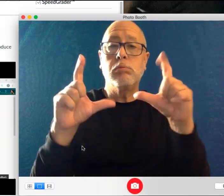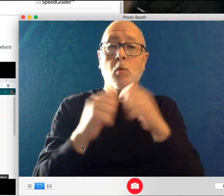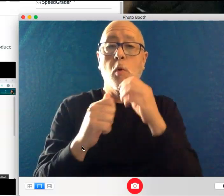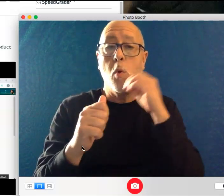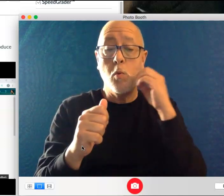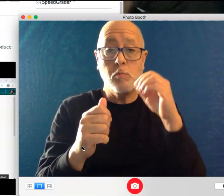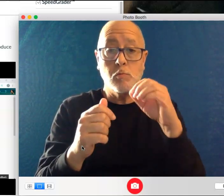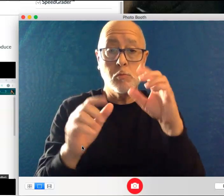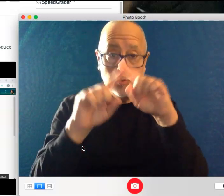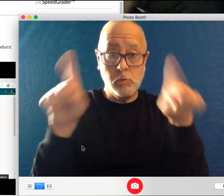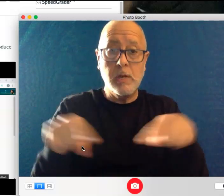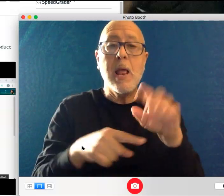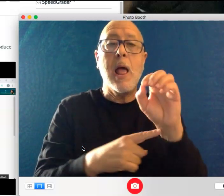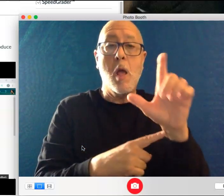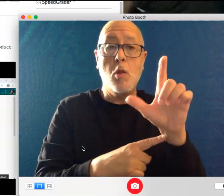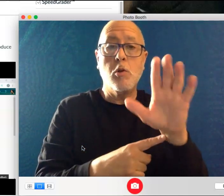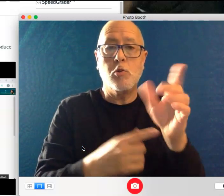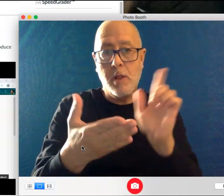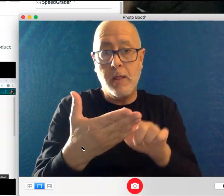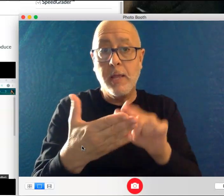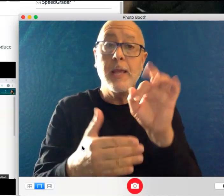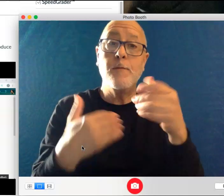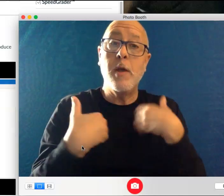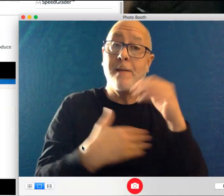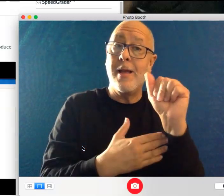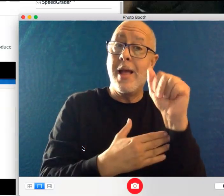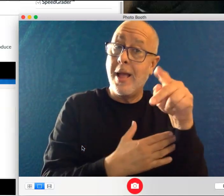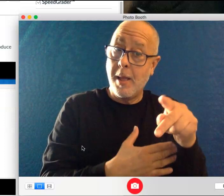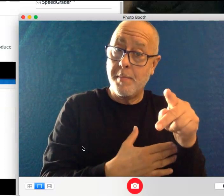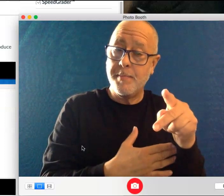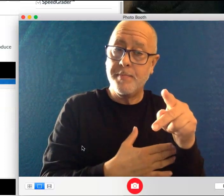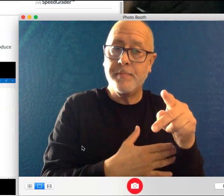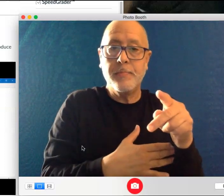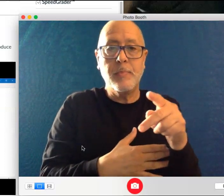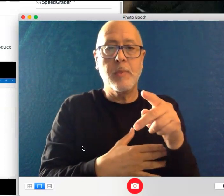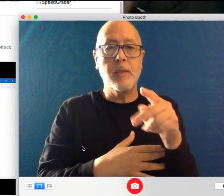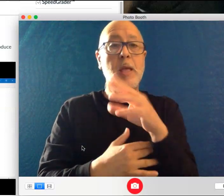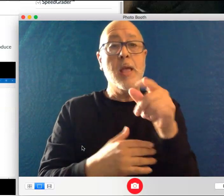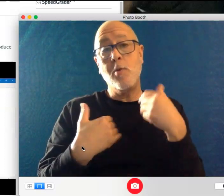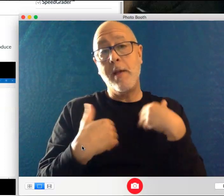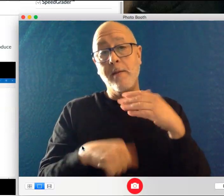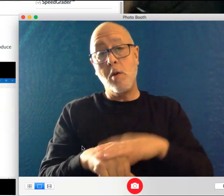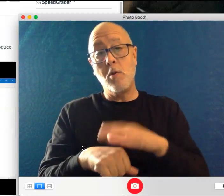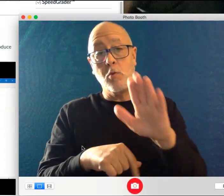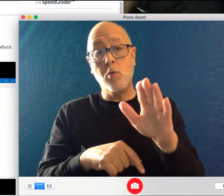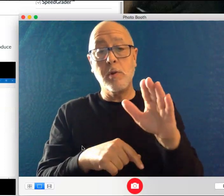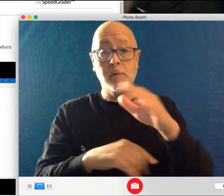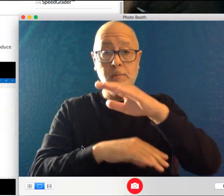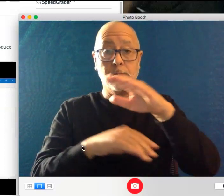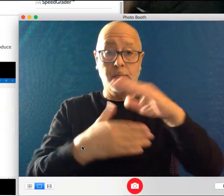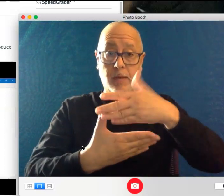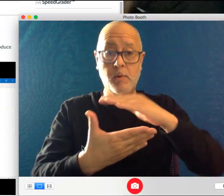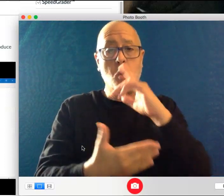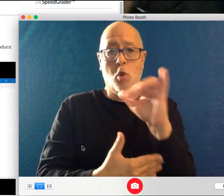Outlook is going to be your email link. Or if you have the app and you have it on your desktop, it's going to look like